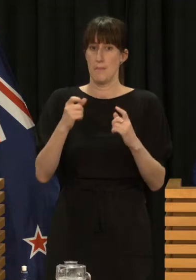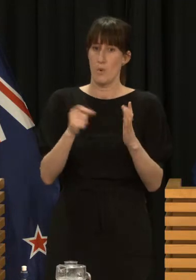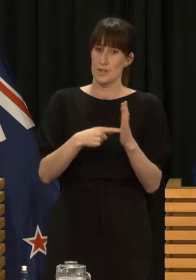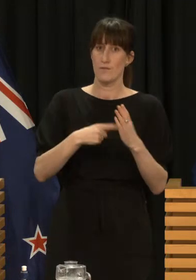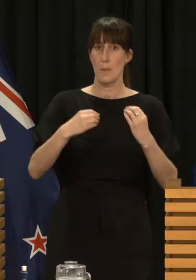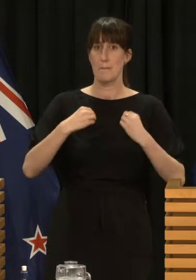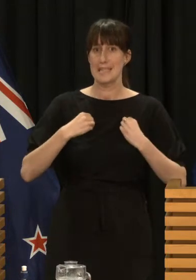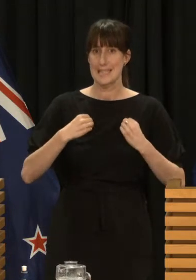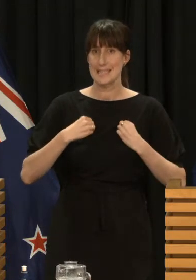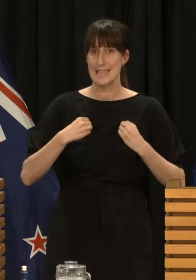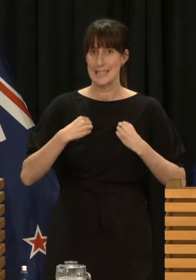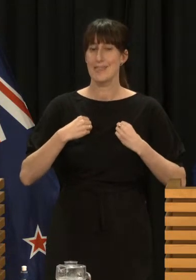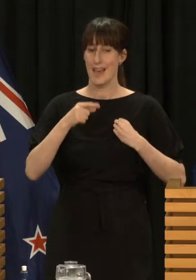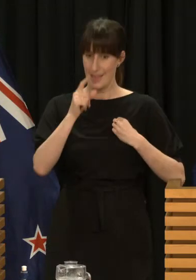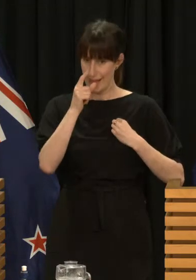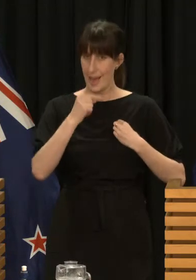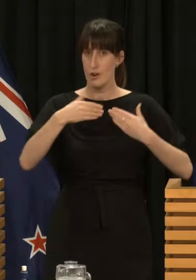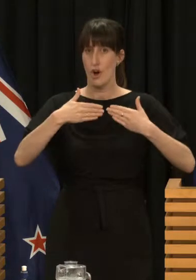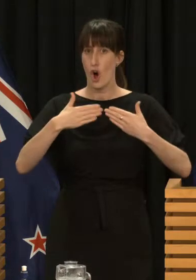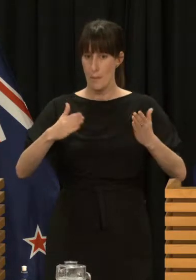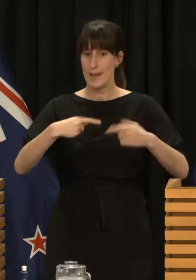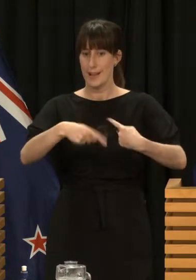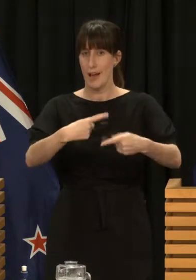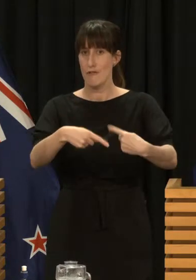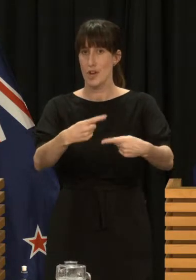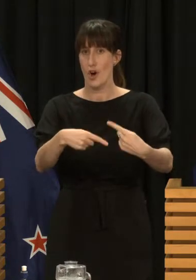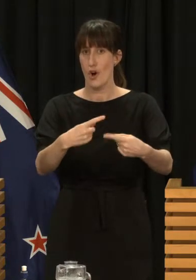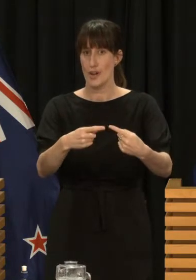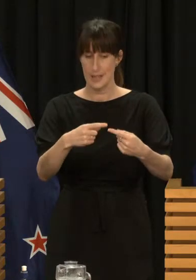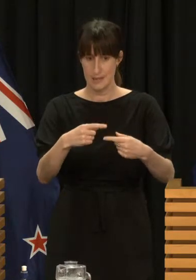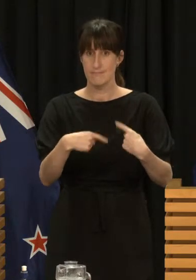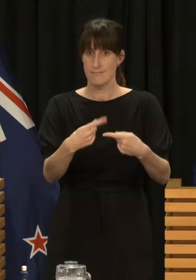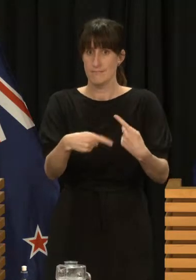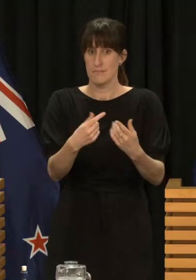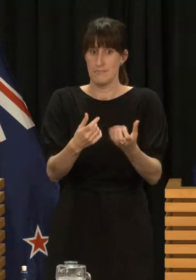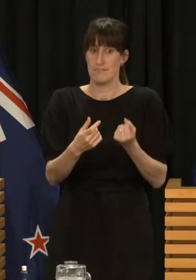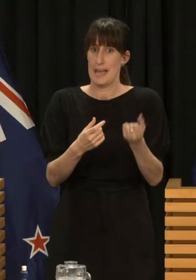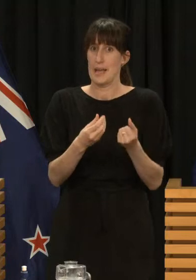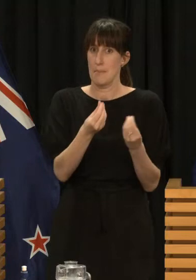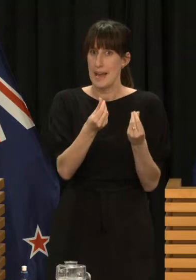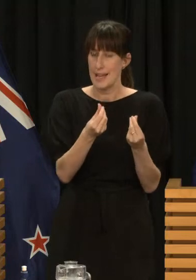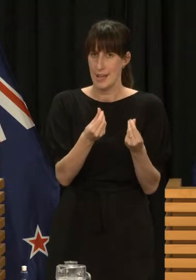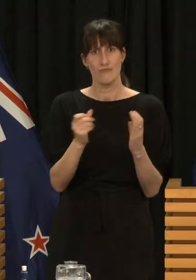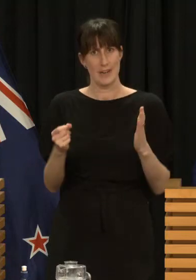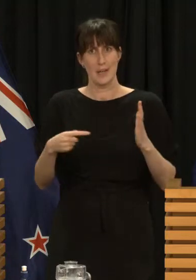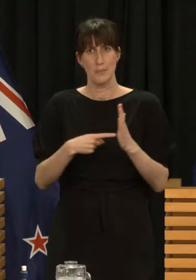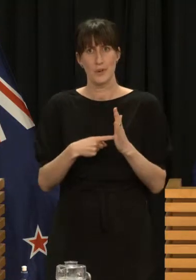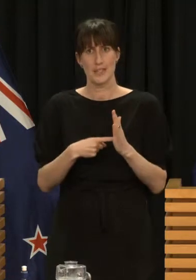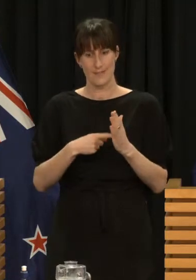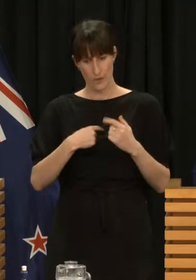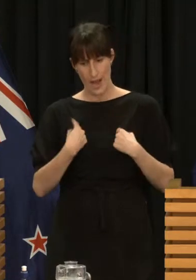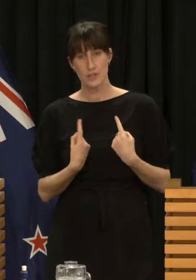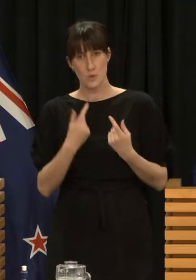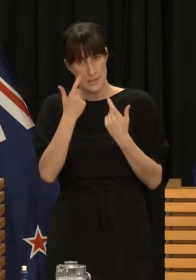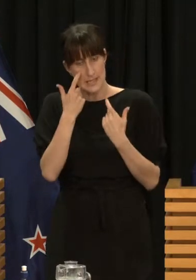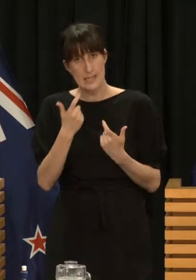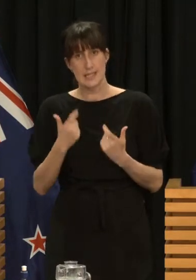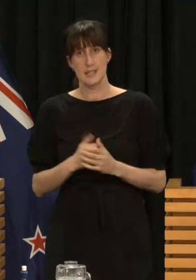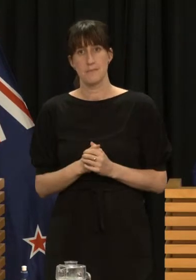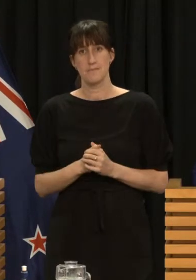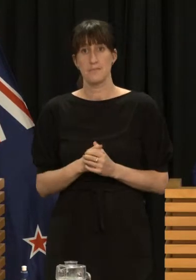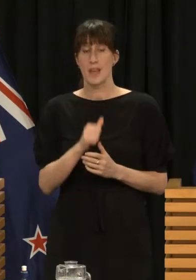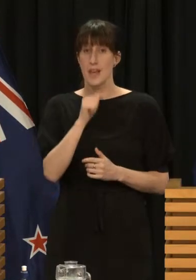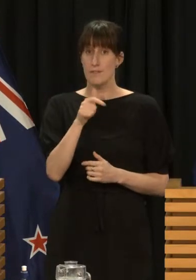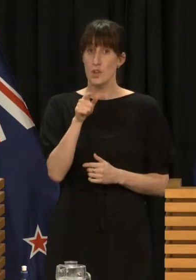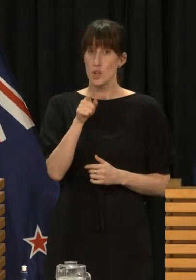open, and our ongoing continued vigilance is vital to that. We also need individuals who've been asked to self-isolate until they've